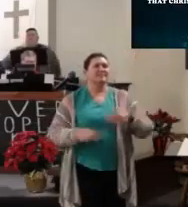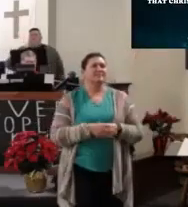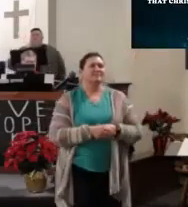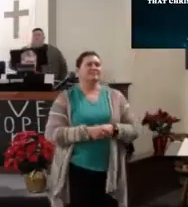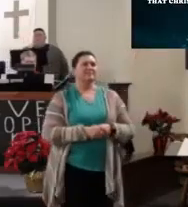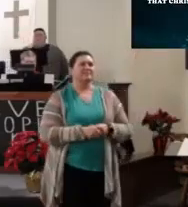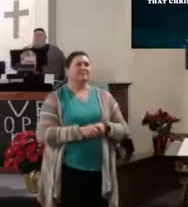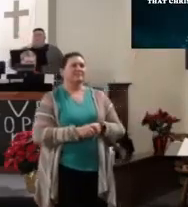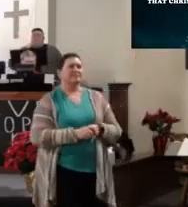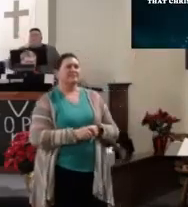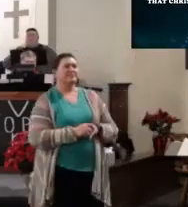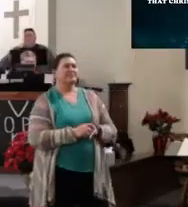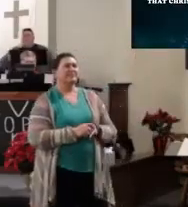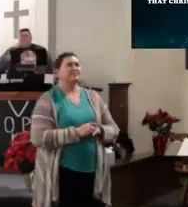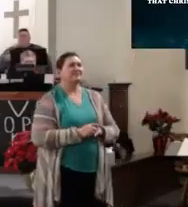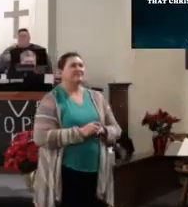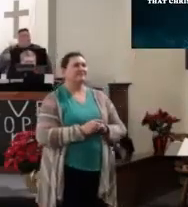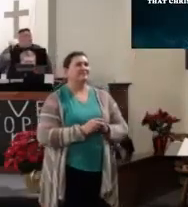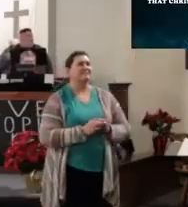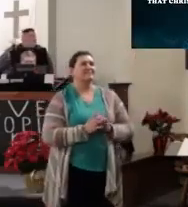Emmanuel.